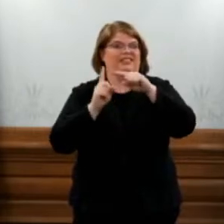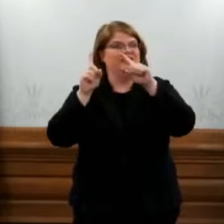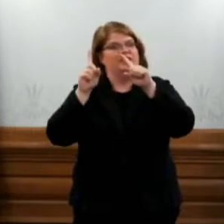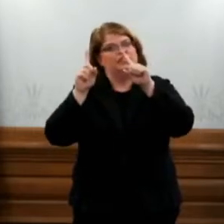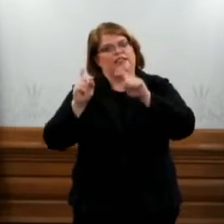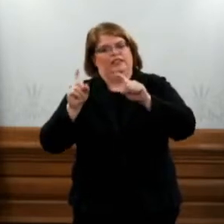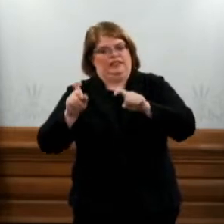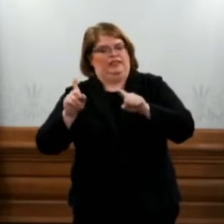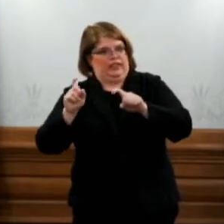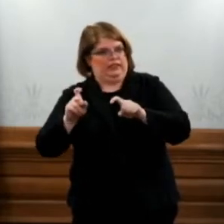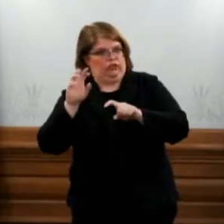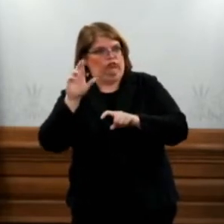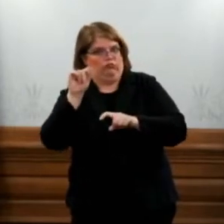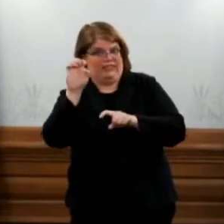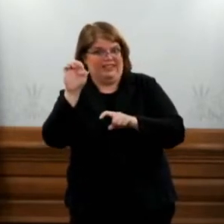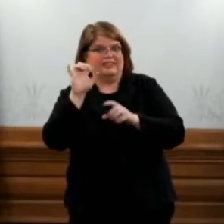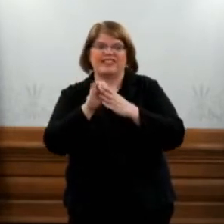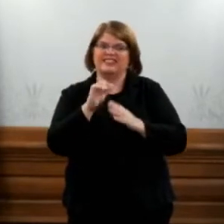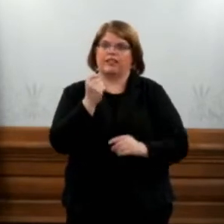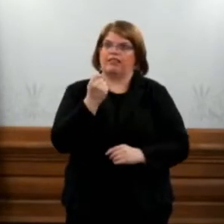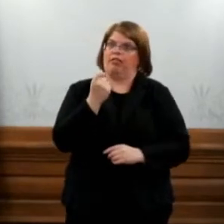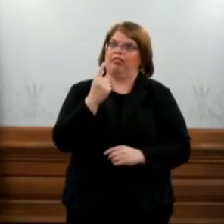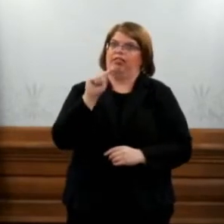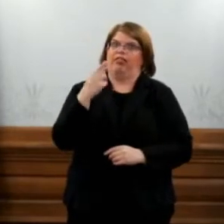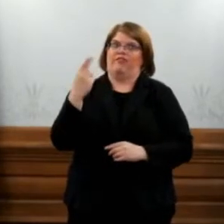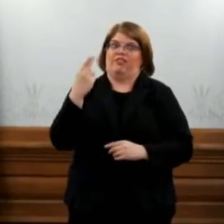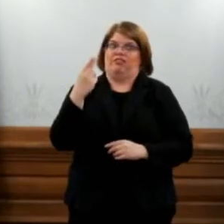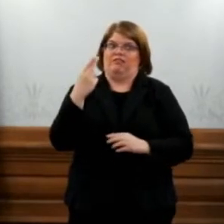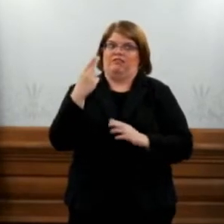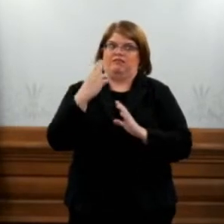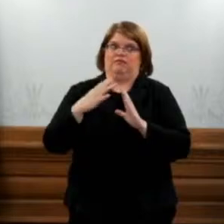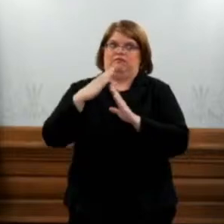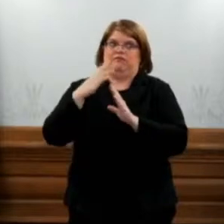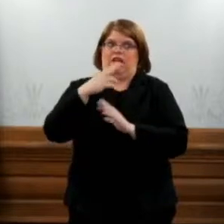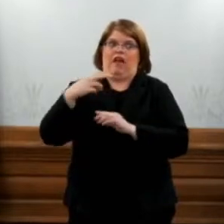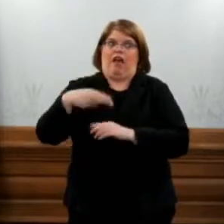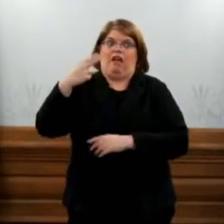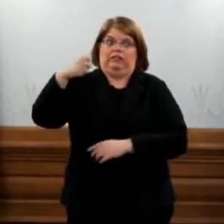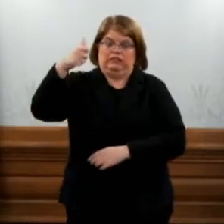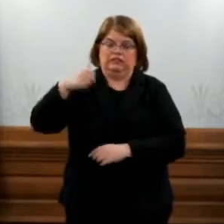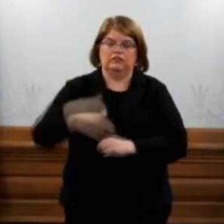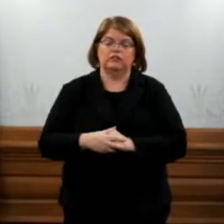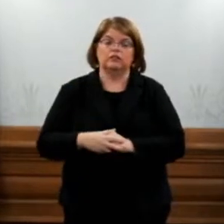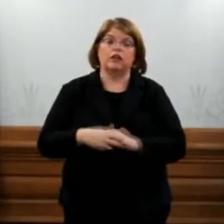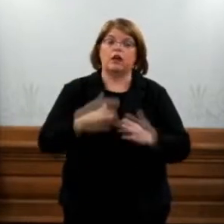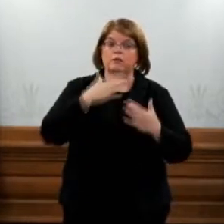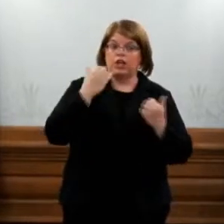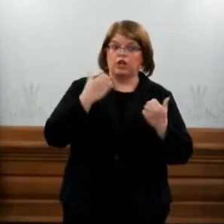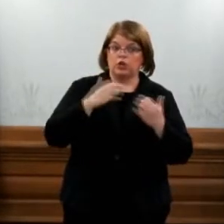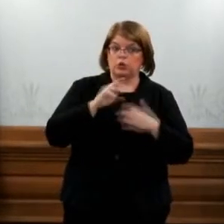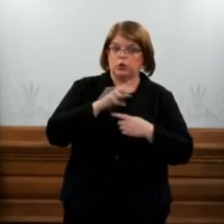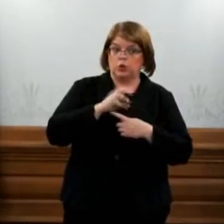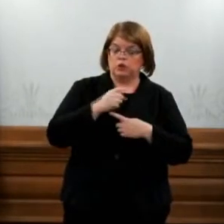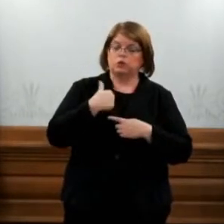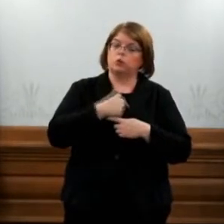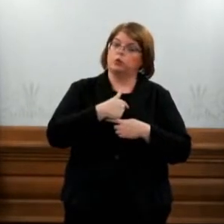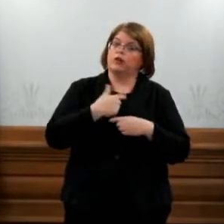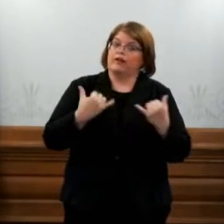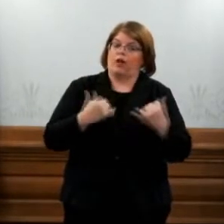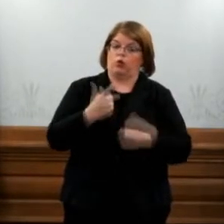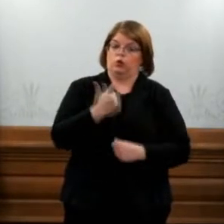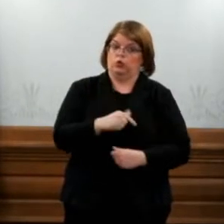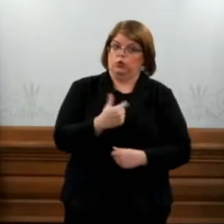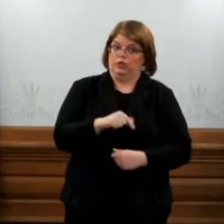in the country. In the same report, better news, Kansas is in the green zone, meaning more favorable in terms